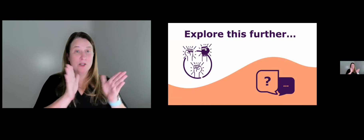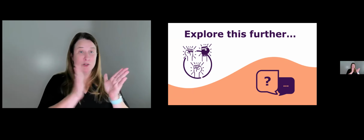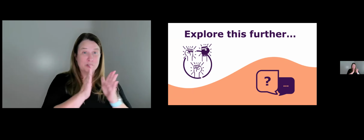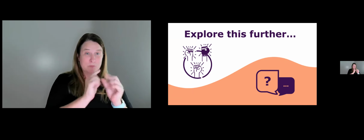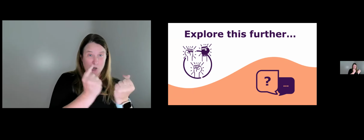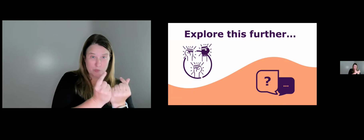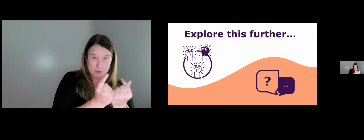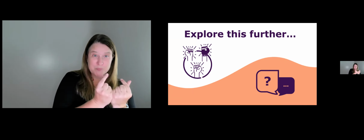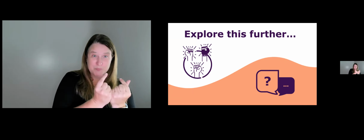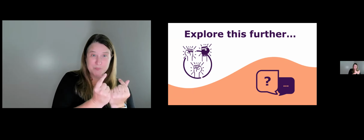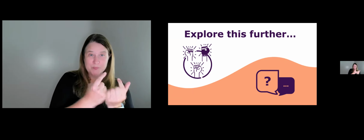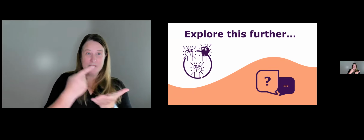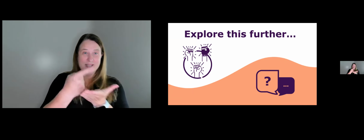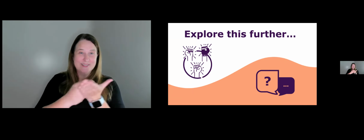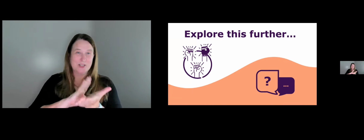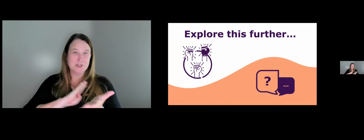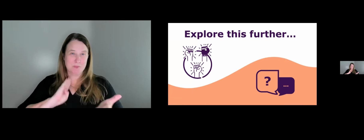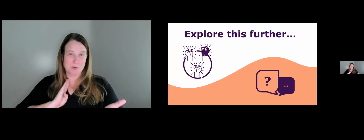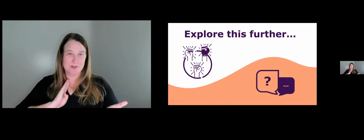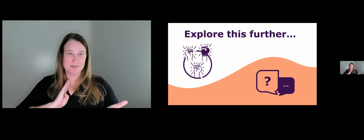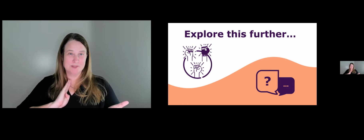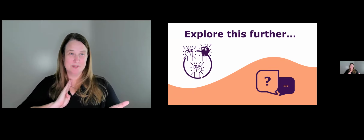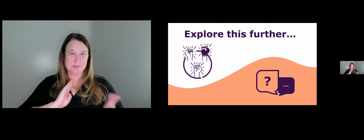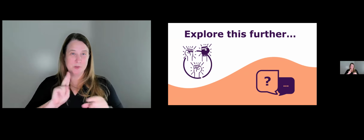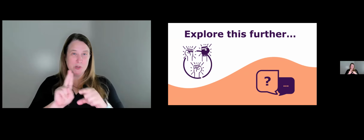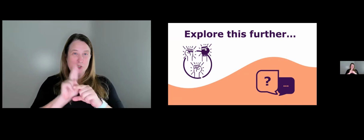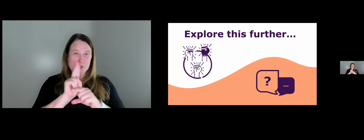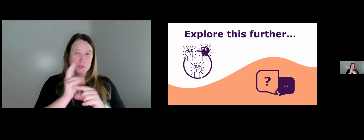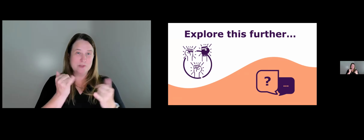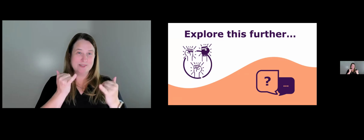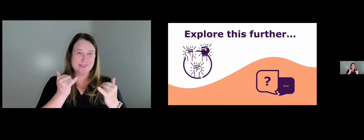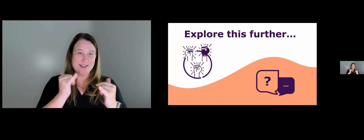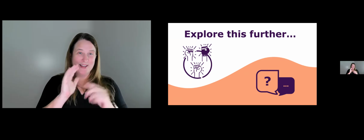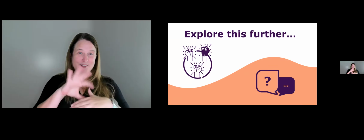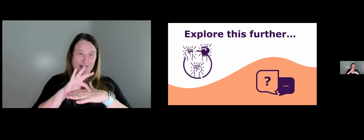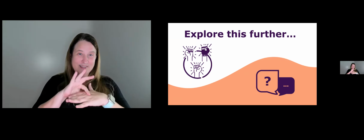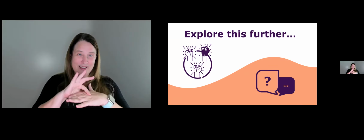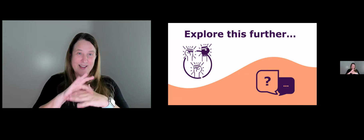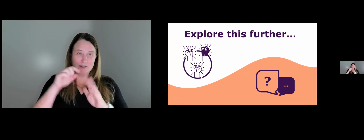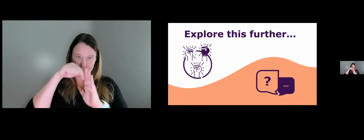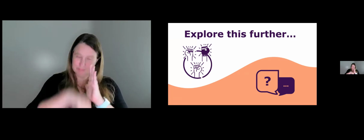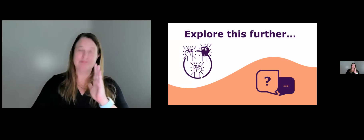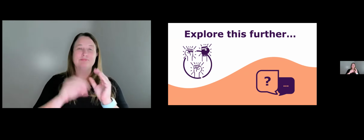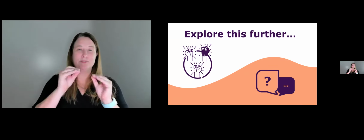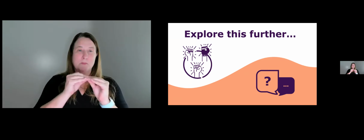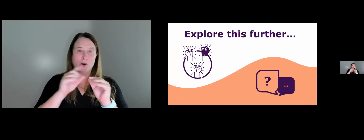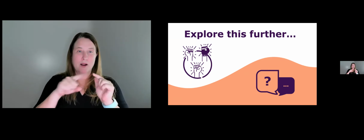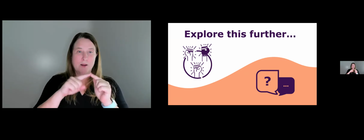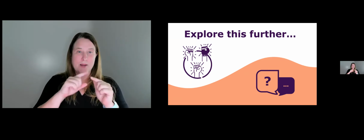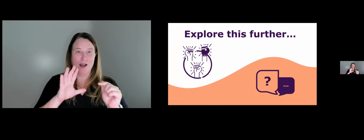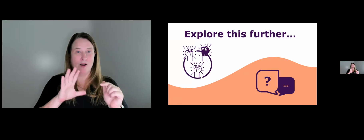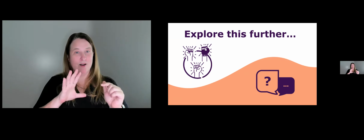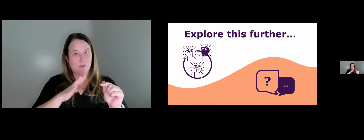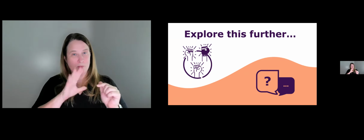So exploring further in small group and on discussion board. So we'll use